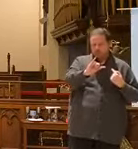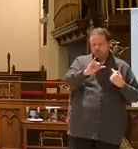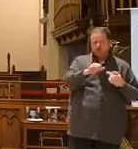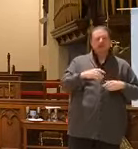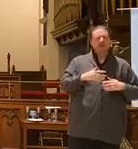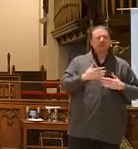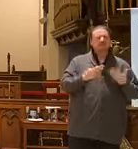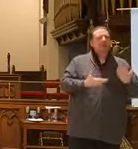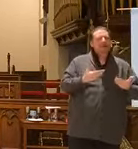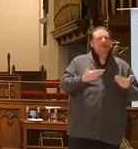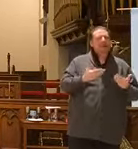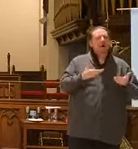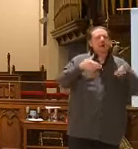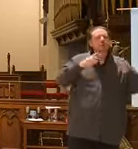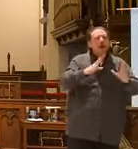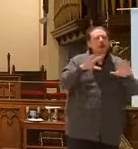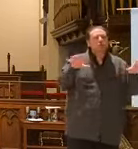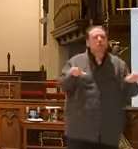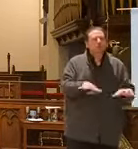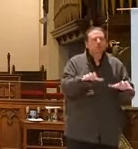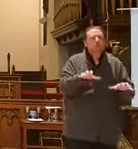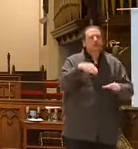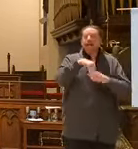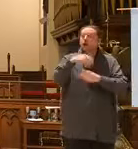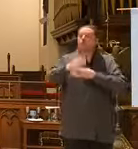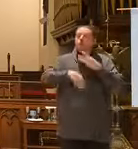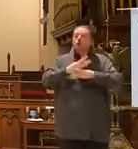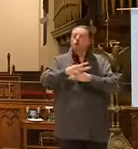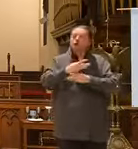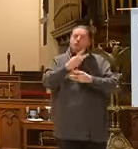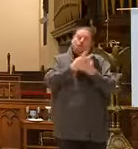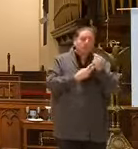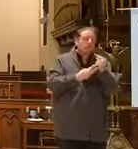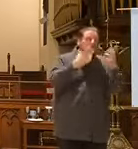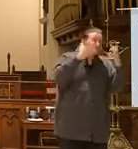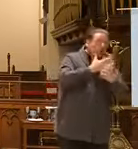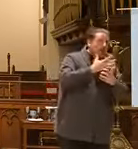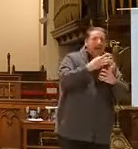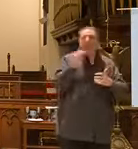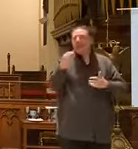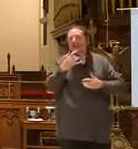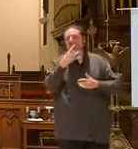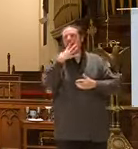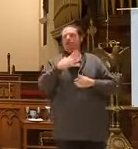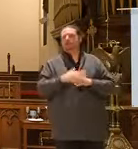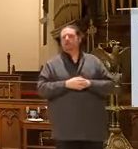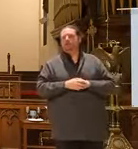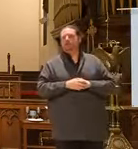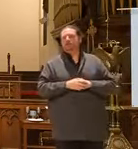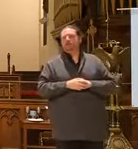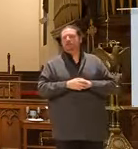of being in a world that is both darkness and light.